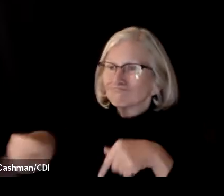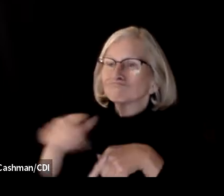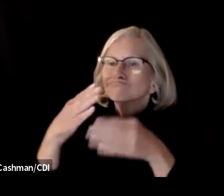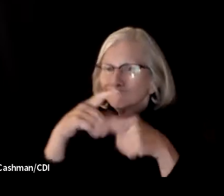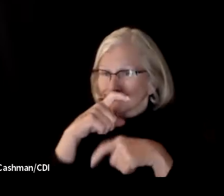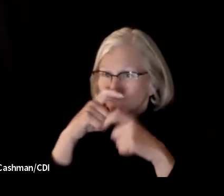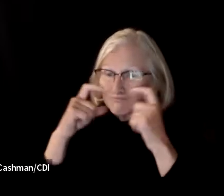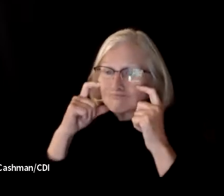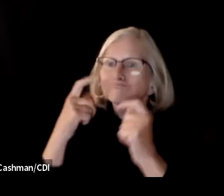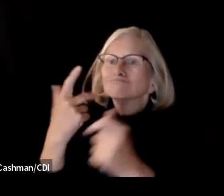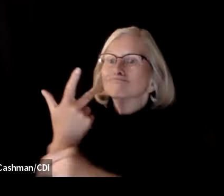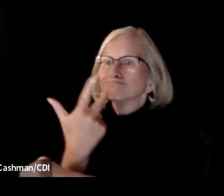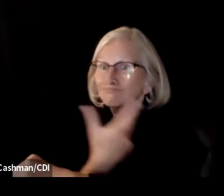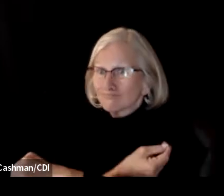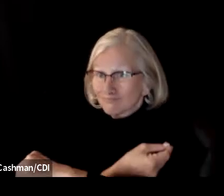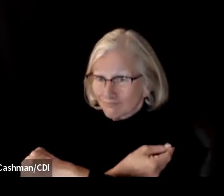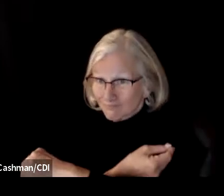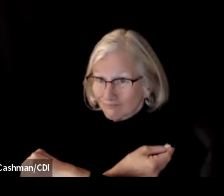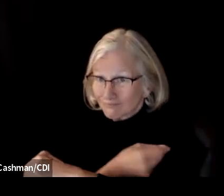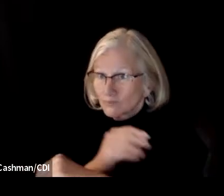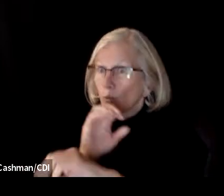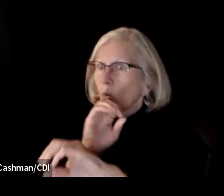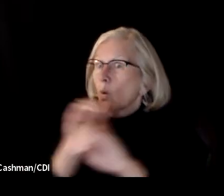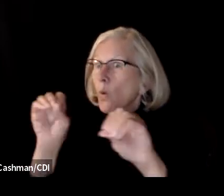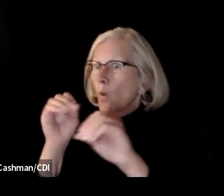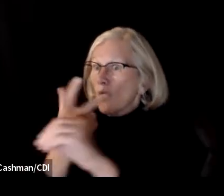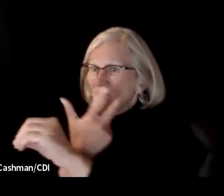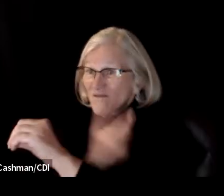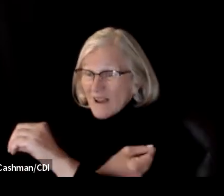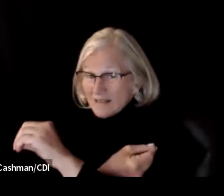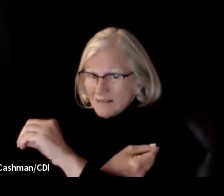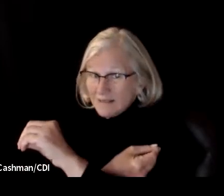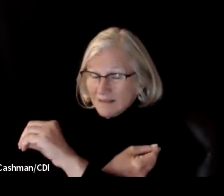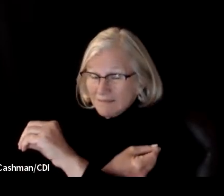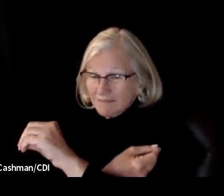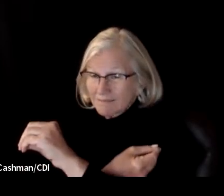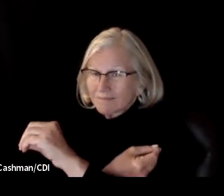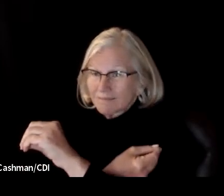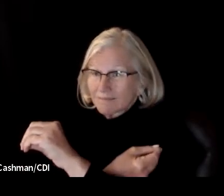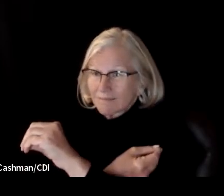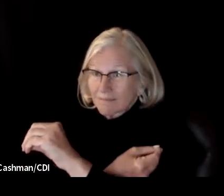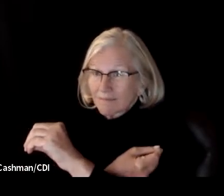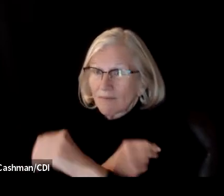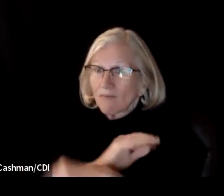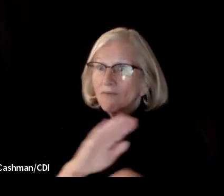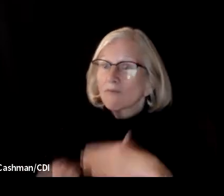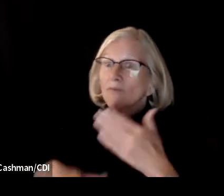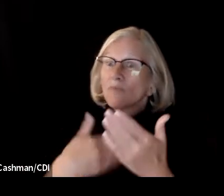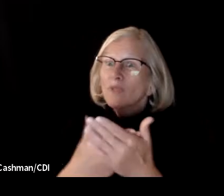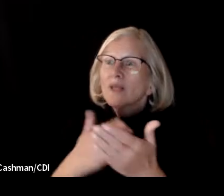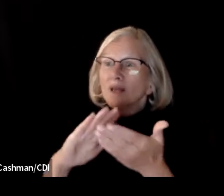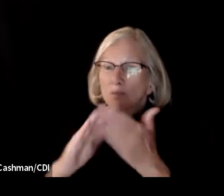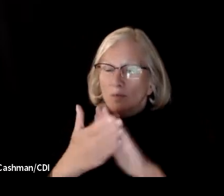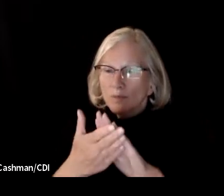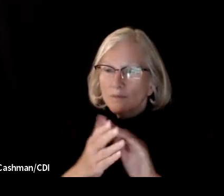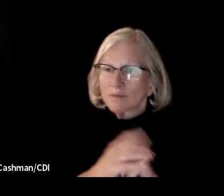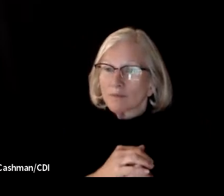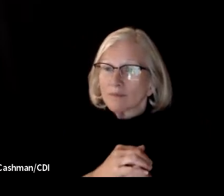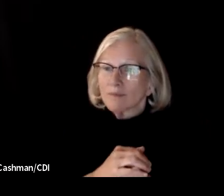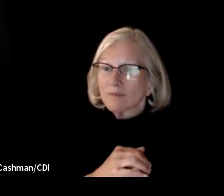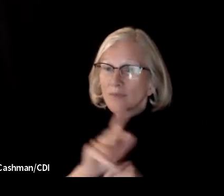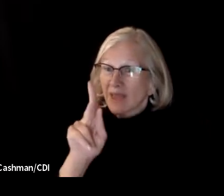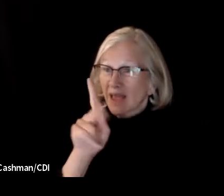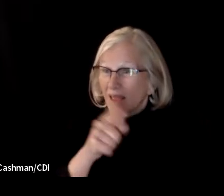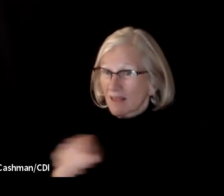status in all communities, regardless of localized transmission rates in all K-12 schools. So that was a